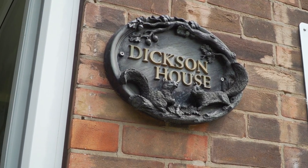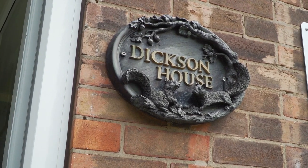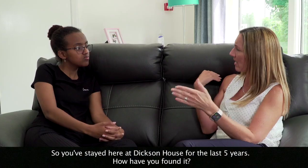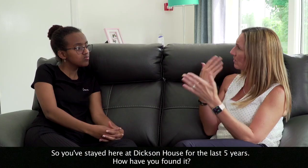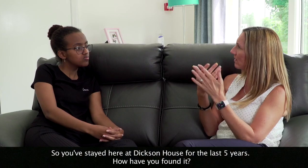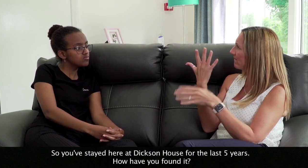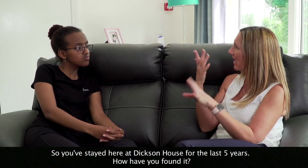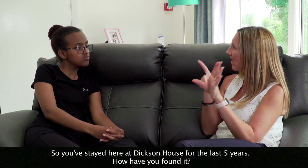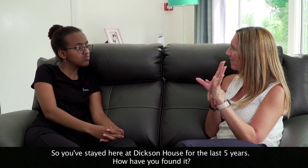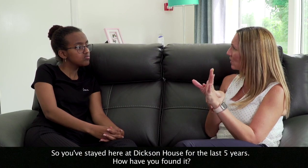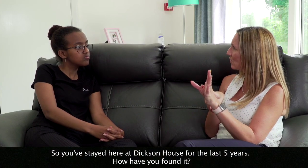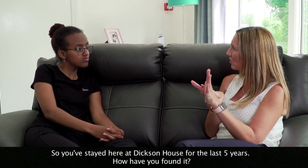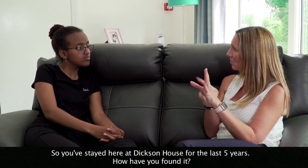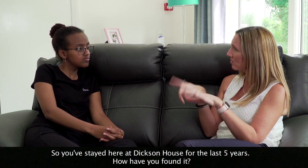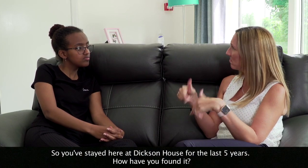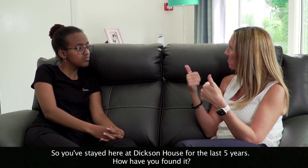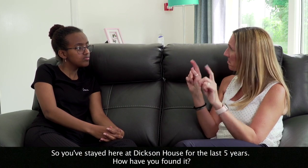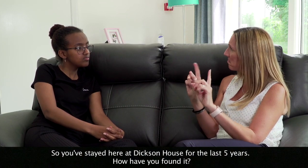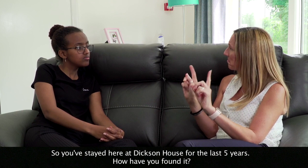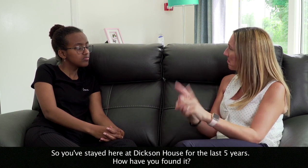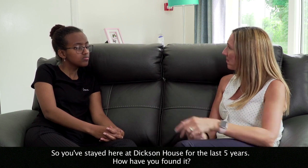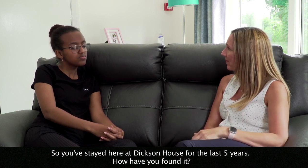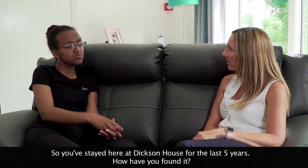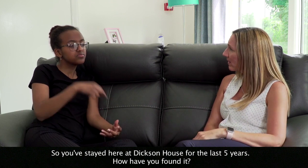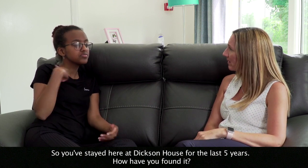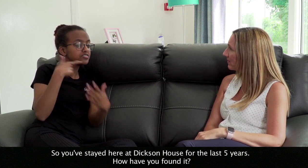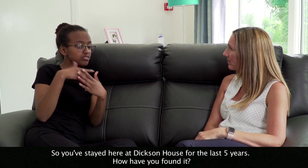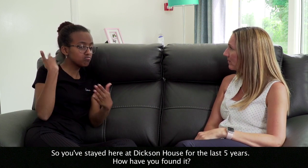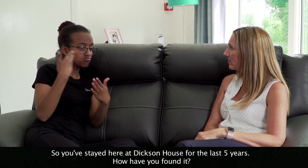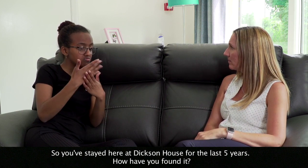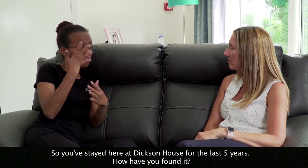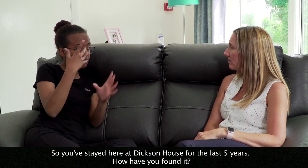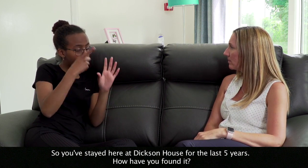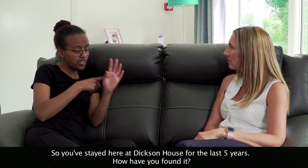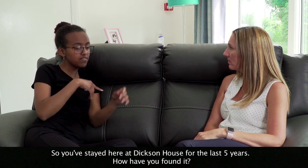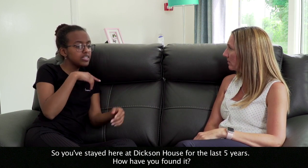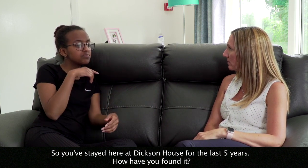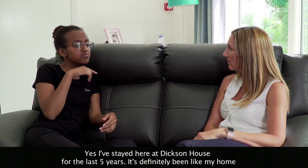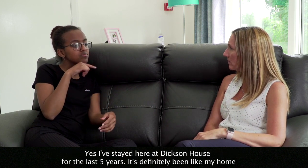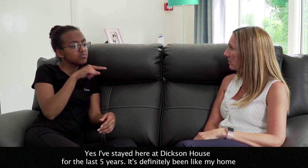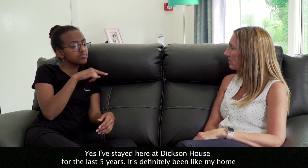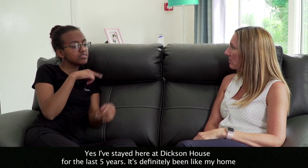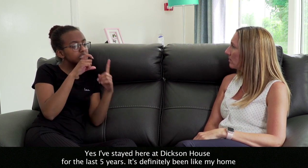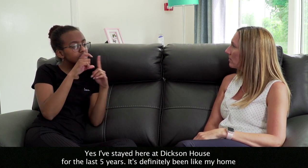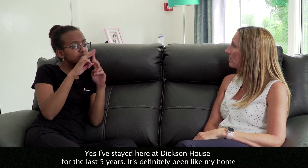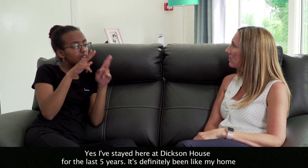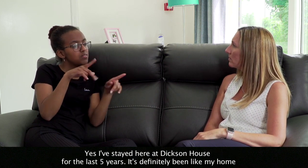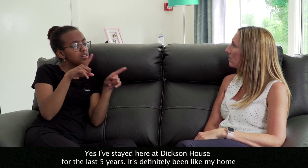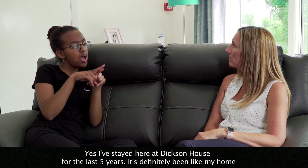So you've stayed here at Dickson House for the past 5 years. How have you found it? What's it been like? Yeah, I've stayed here for the past 5 years